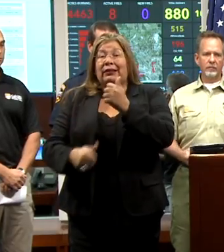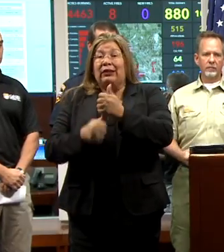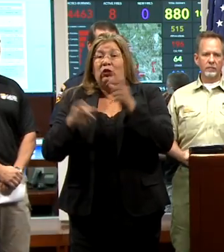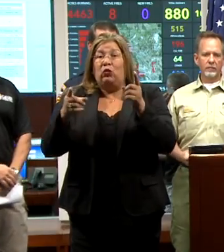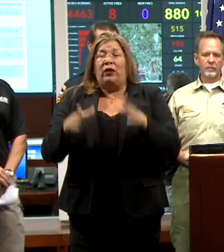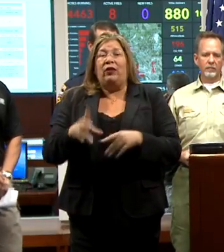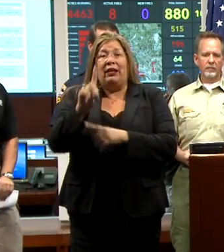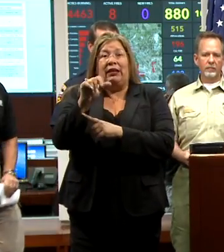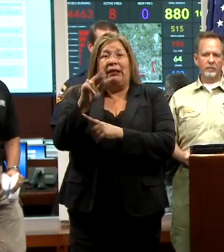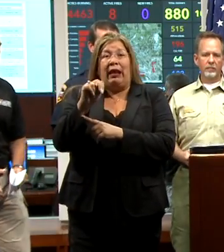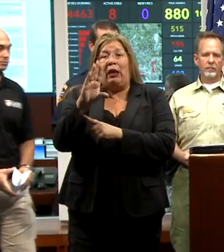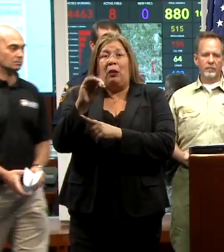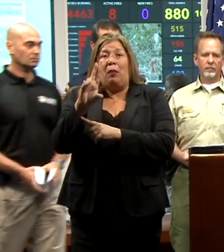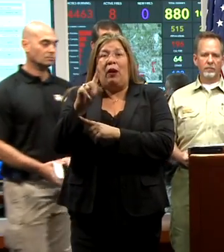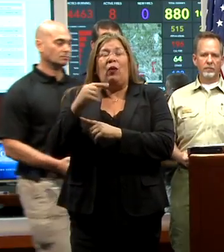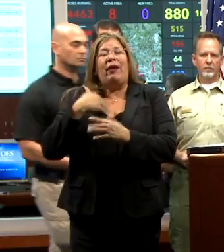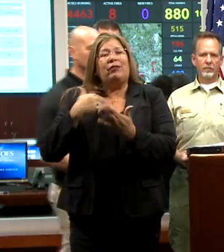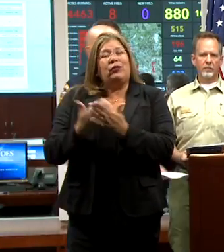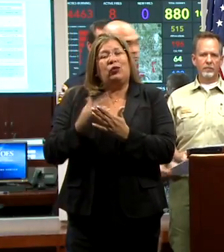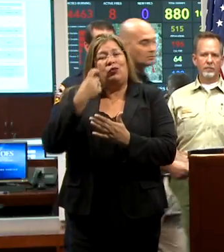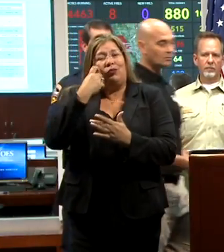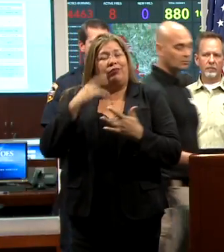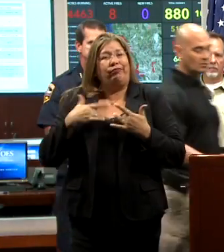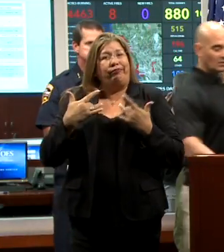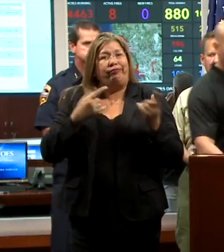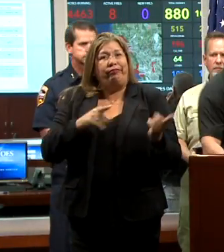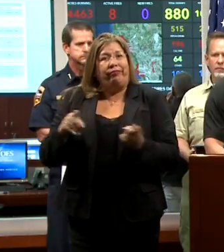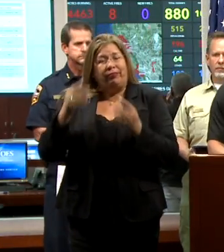Dan Bout for the latest.